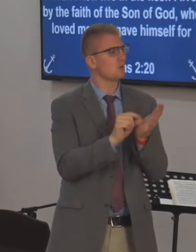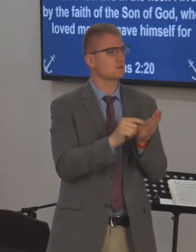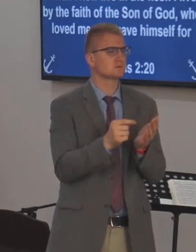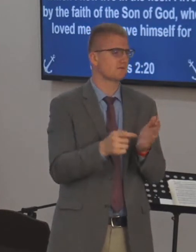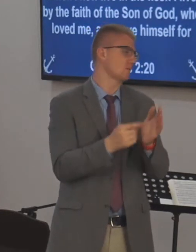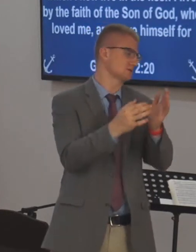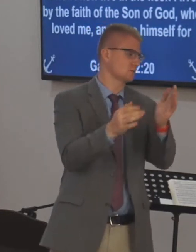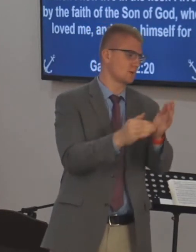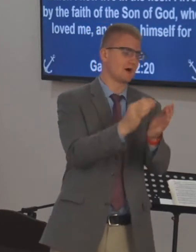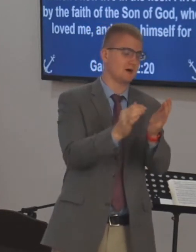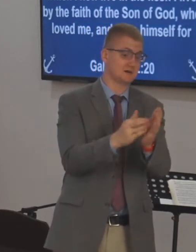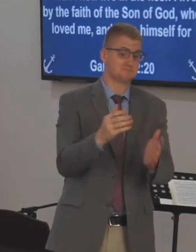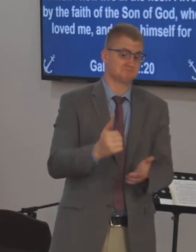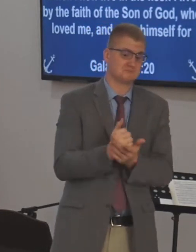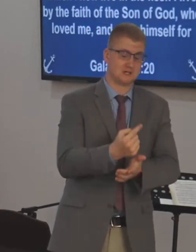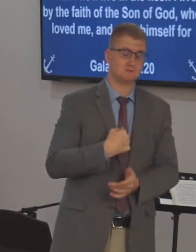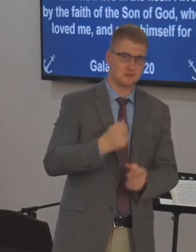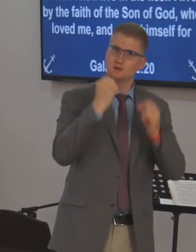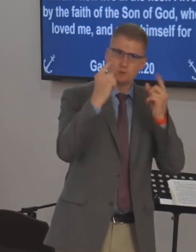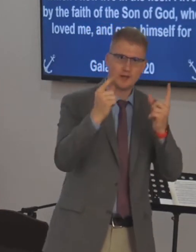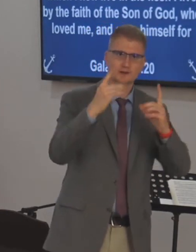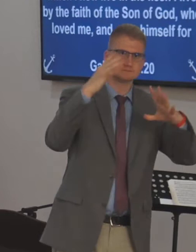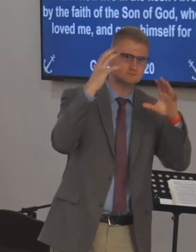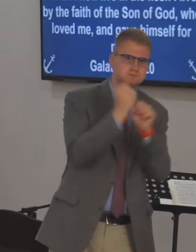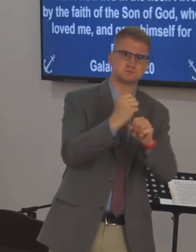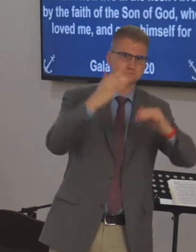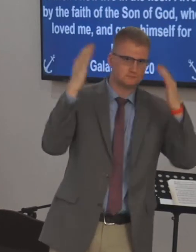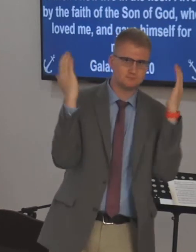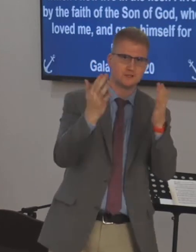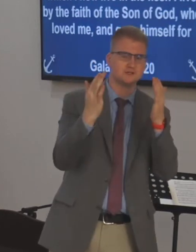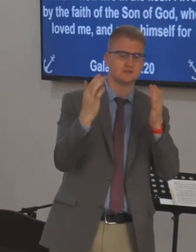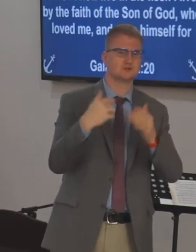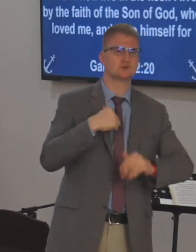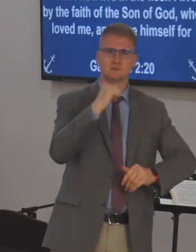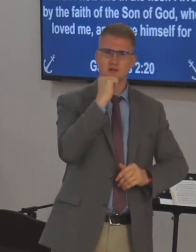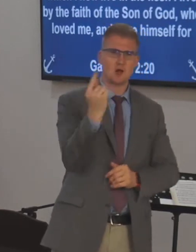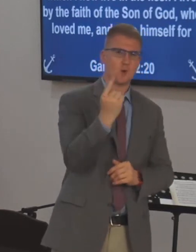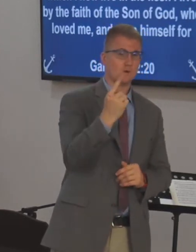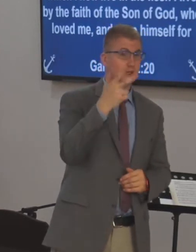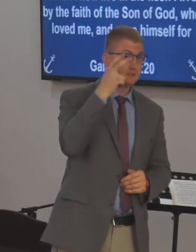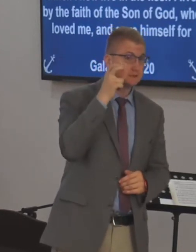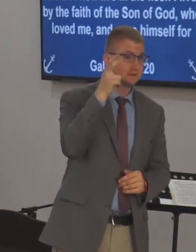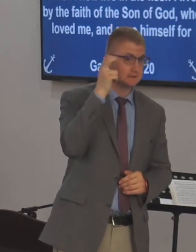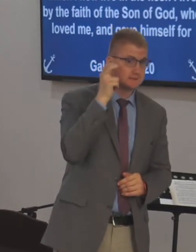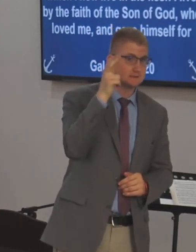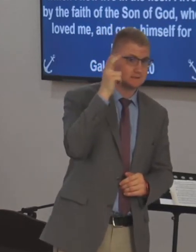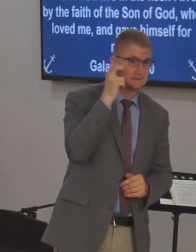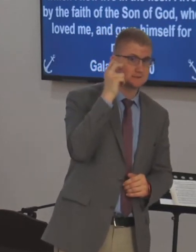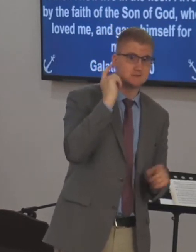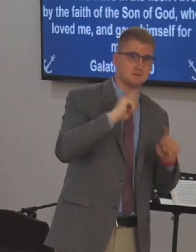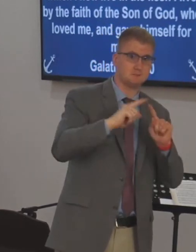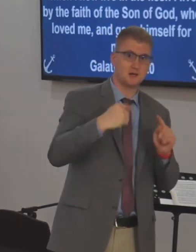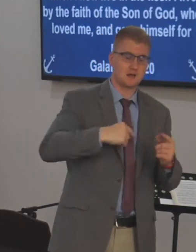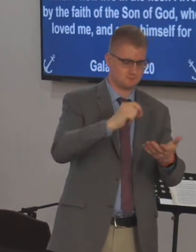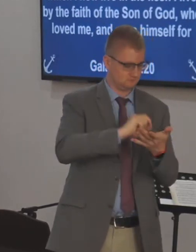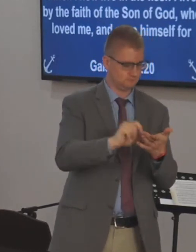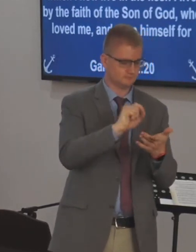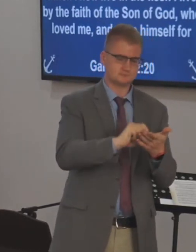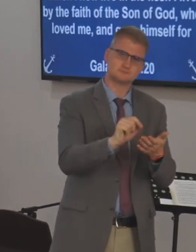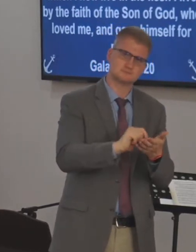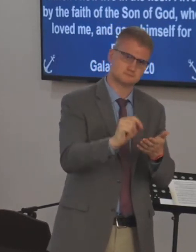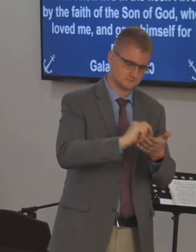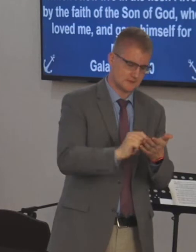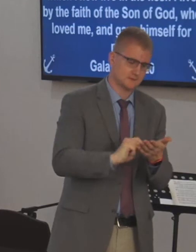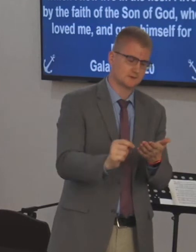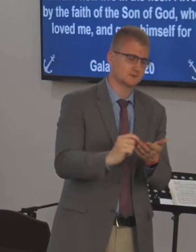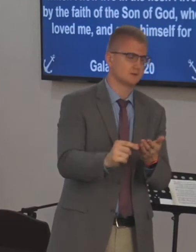stay awake. It also, because I'm doing that, I'm not only listening in my ears, but I'm doing something with my body and writing. And it's